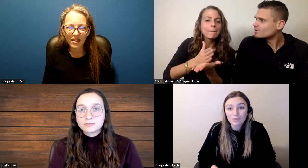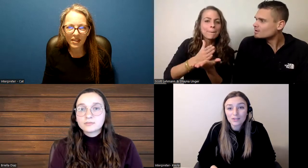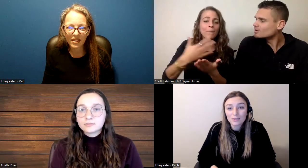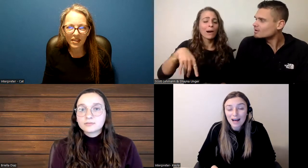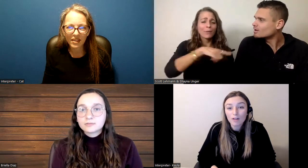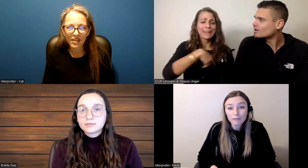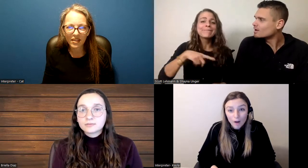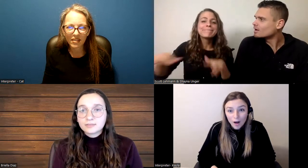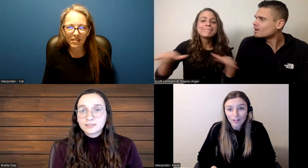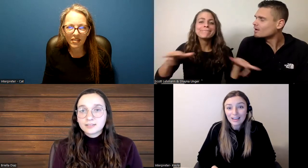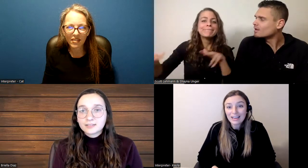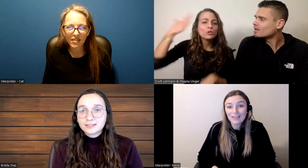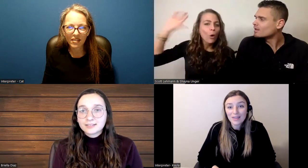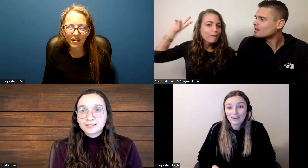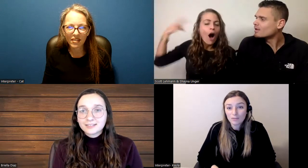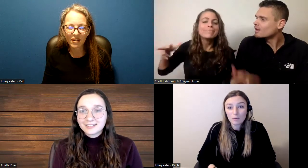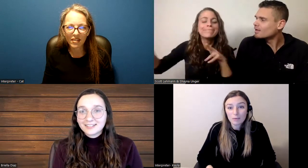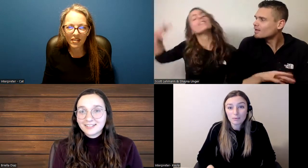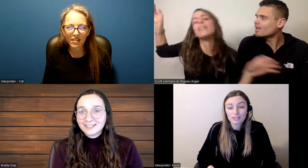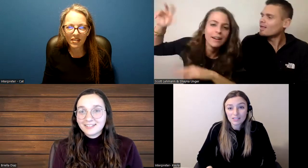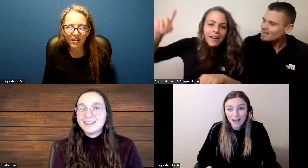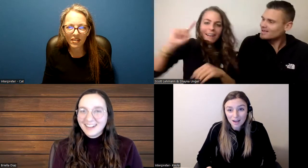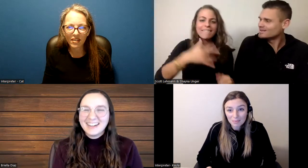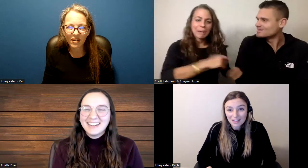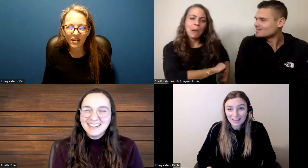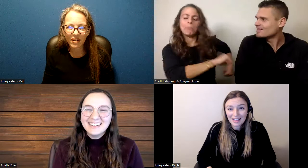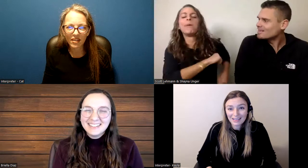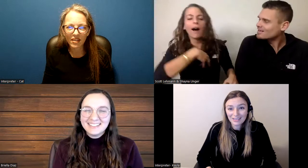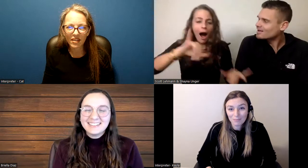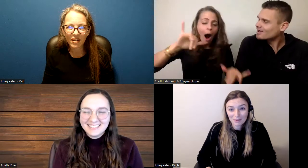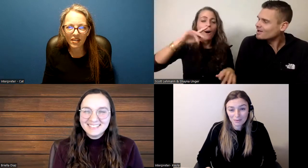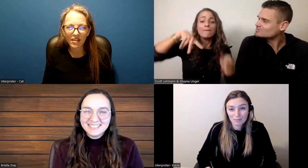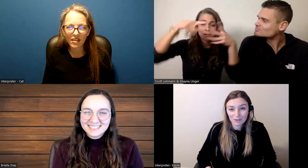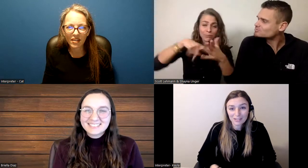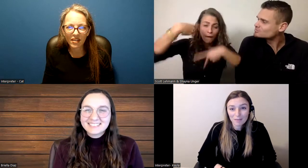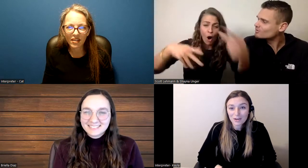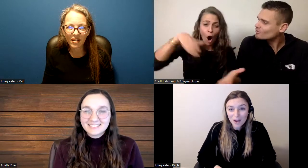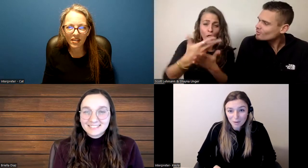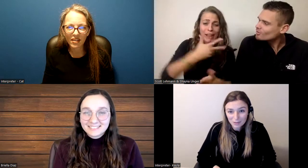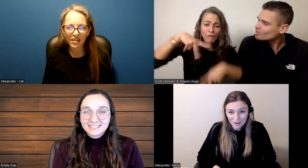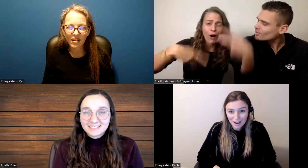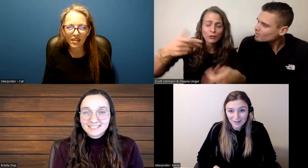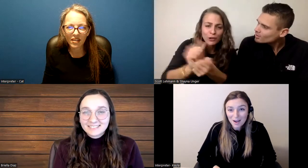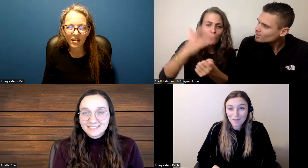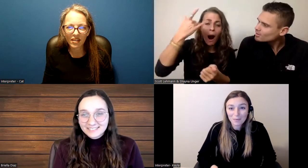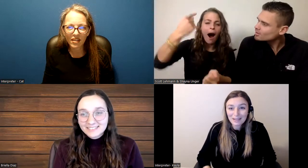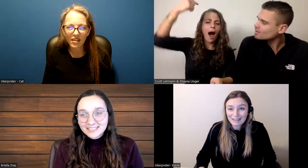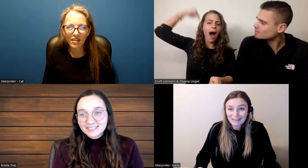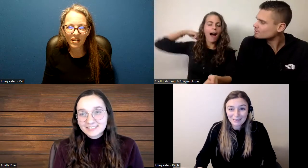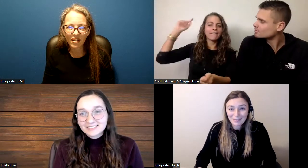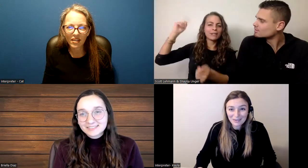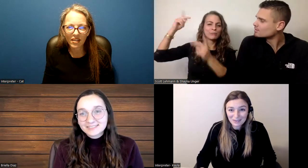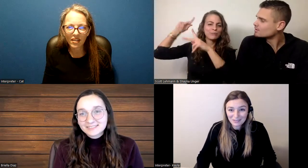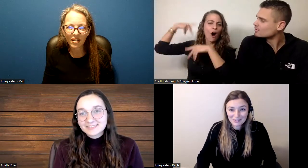be able to yell, fall, and then we would be able to stop, and, you know, hearing people can stop and know what's going on, but we,